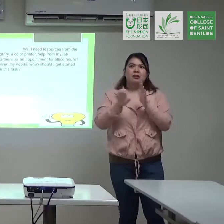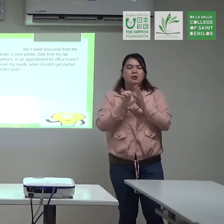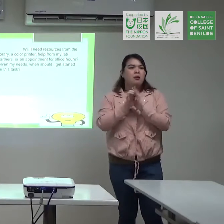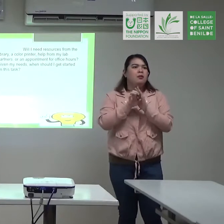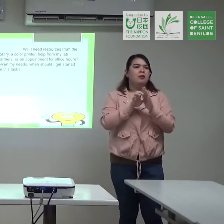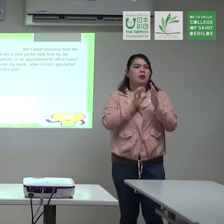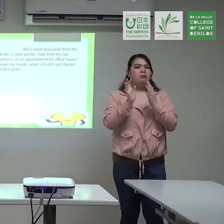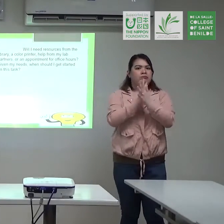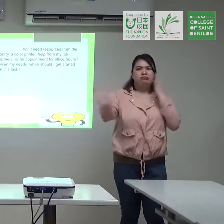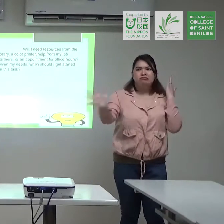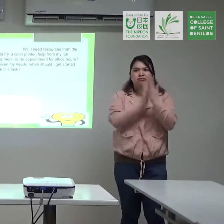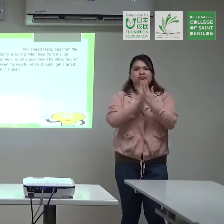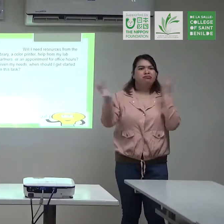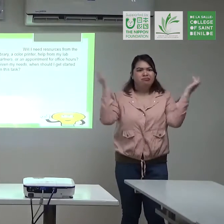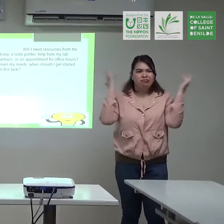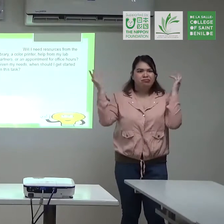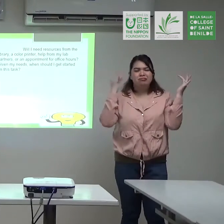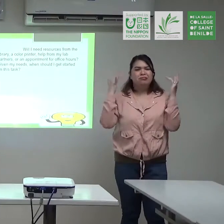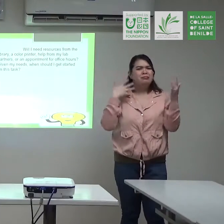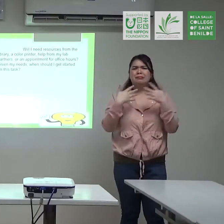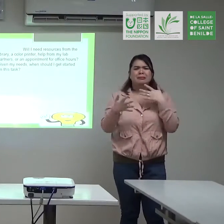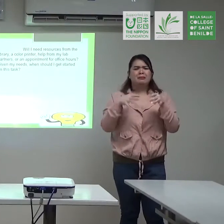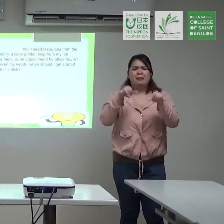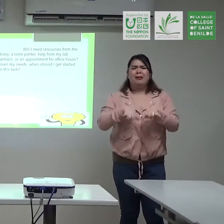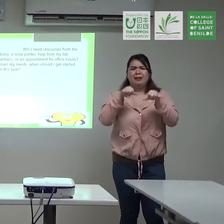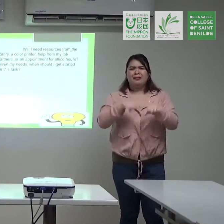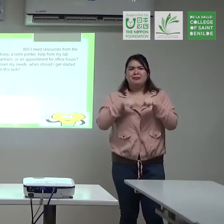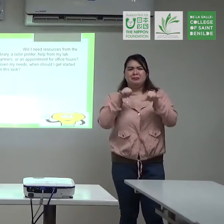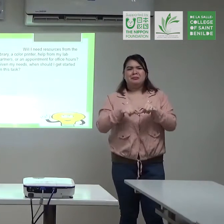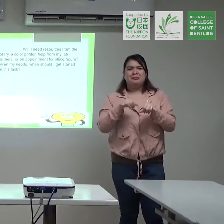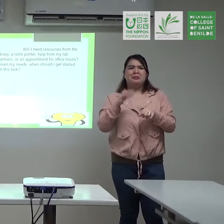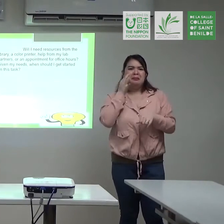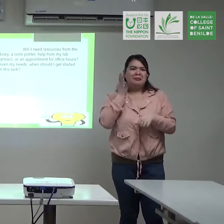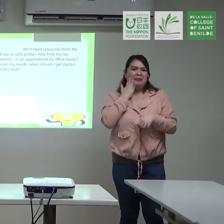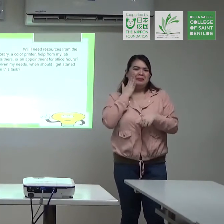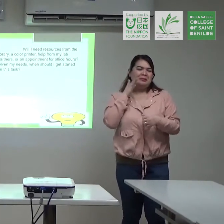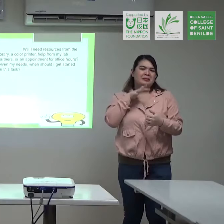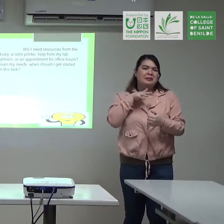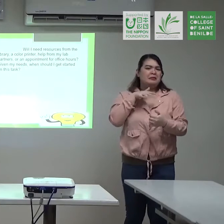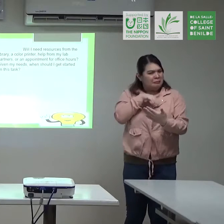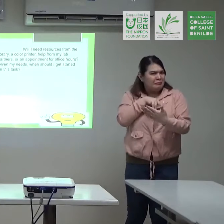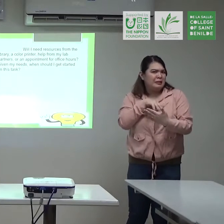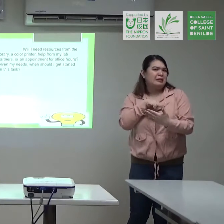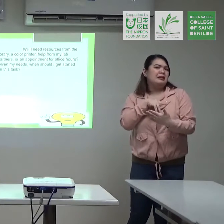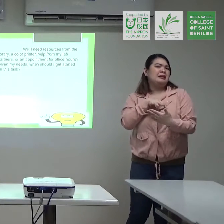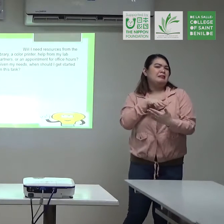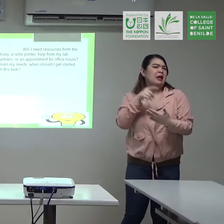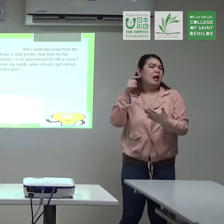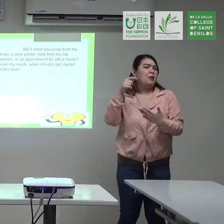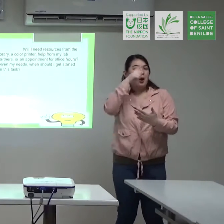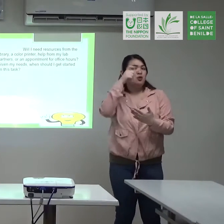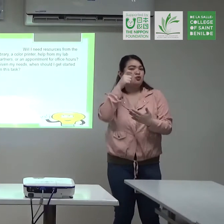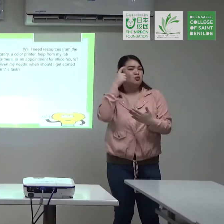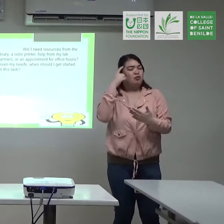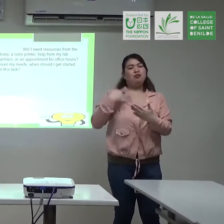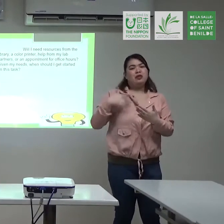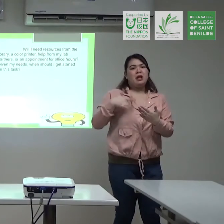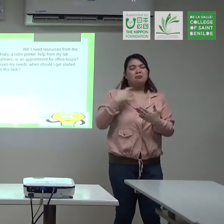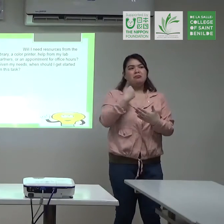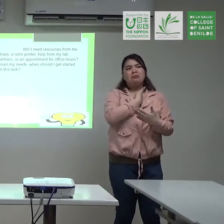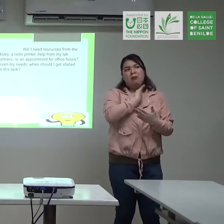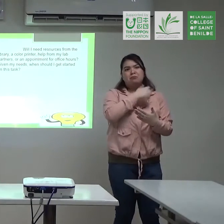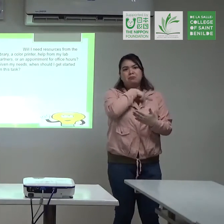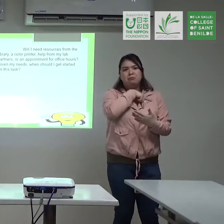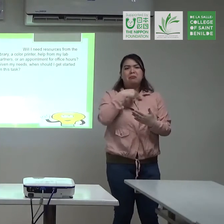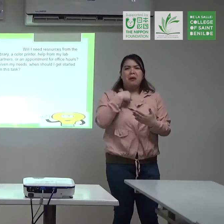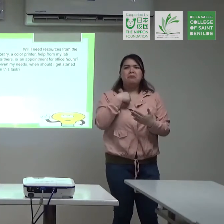people passing by, the noise around. And yet they claim that they are thinking better, they're